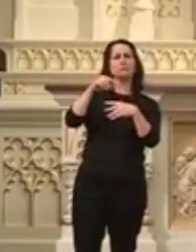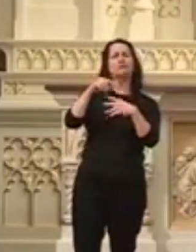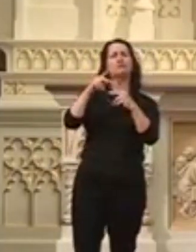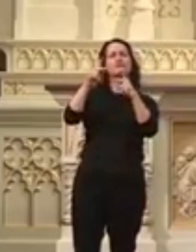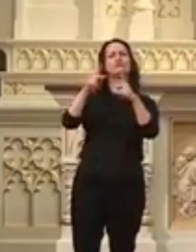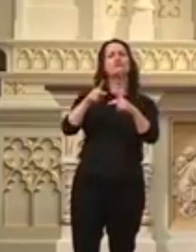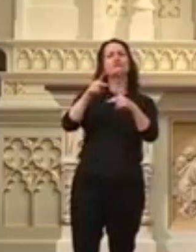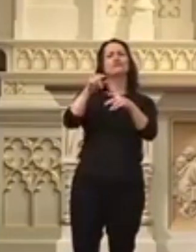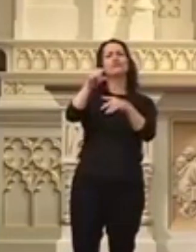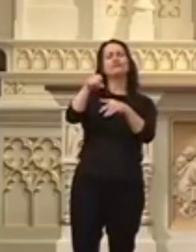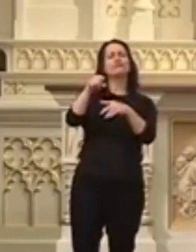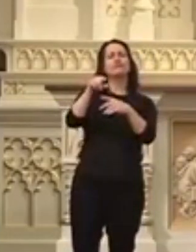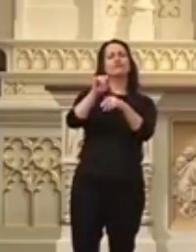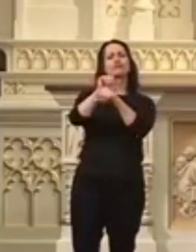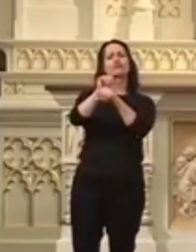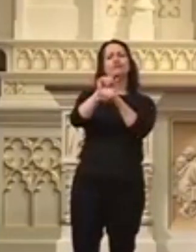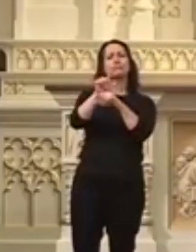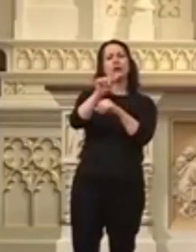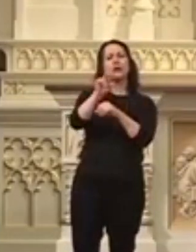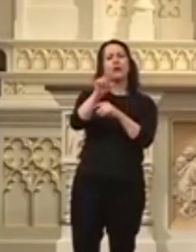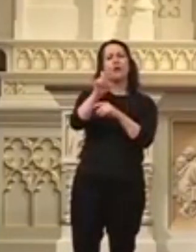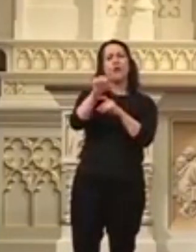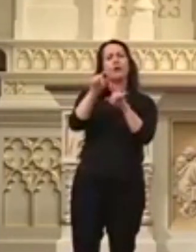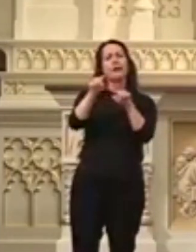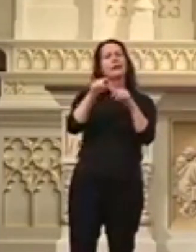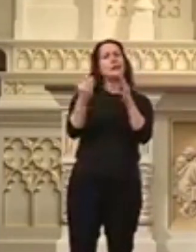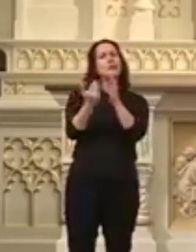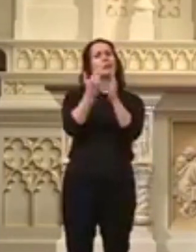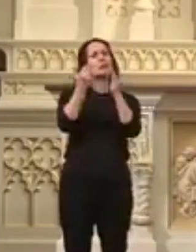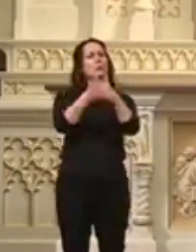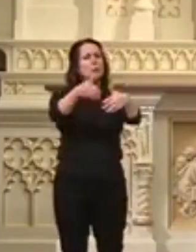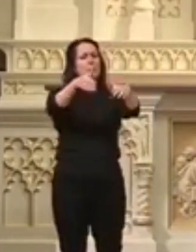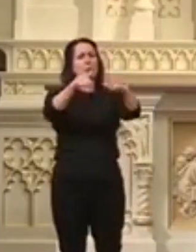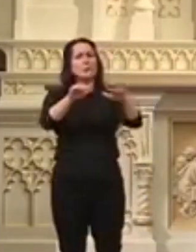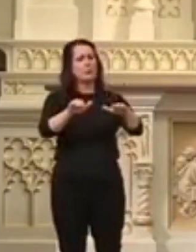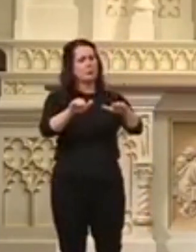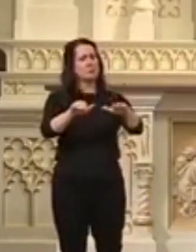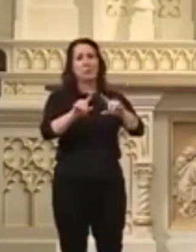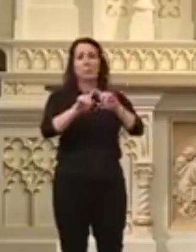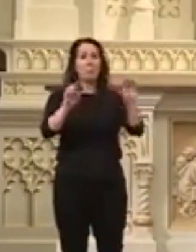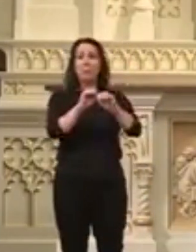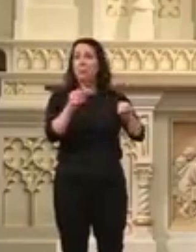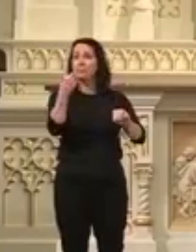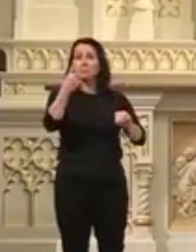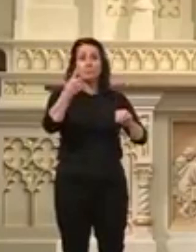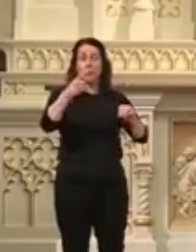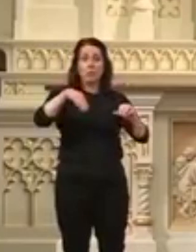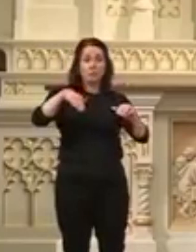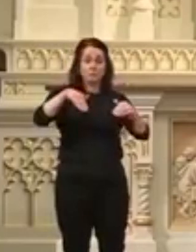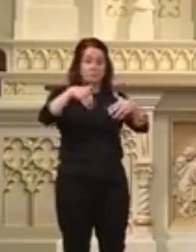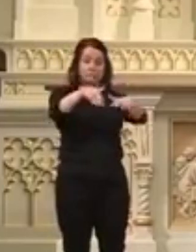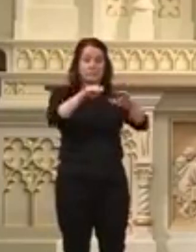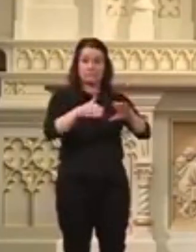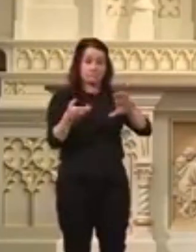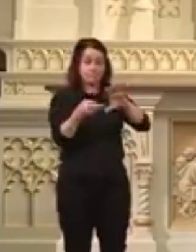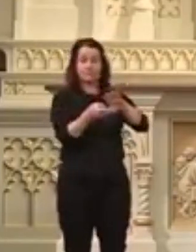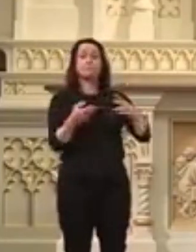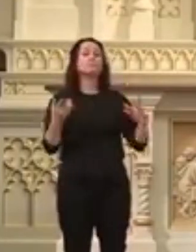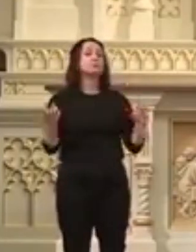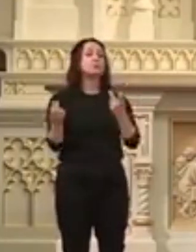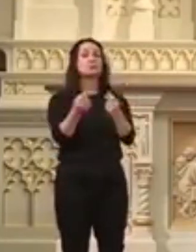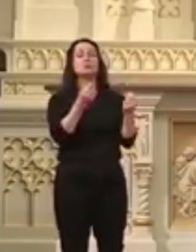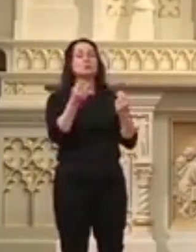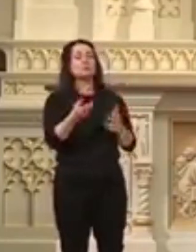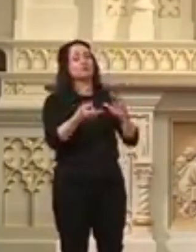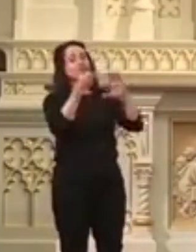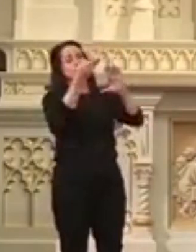And in the garden, a new tomb in which no one had yet been buried. So they laid Jesus